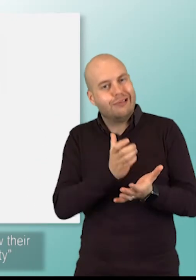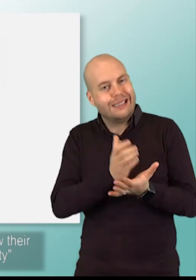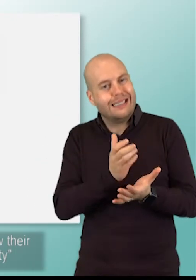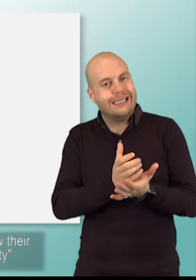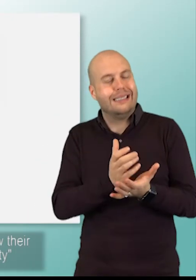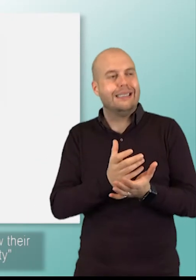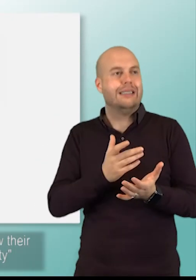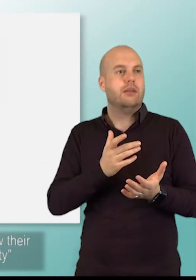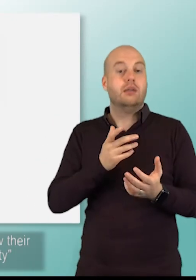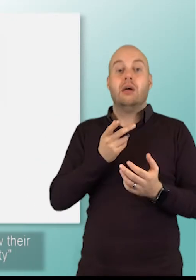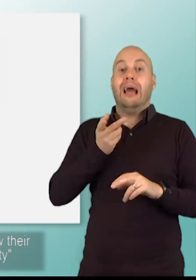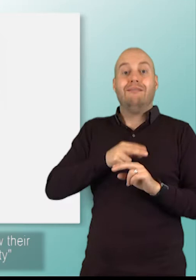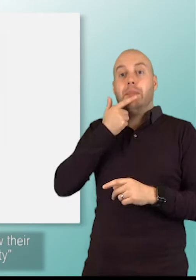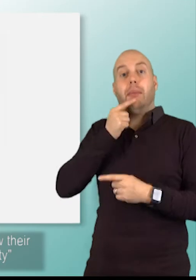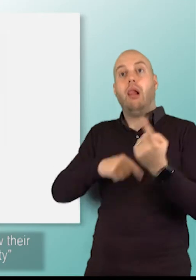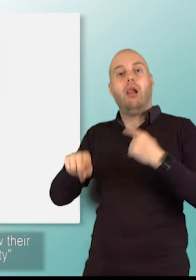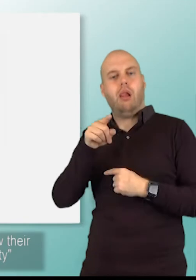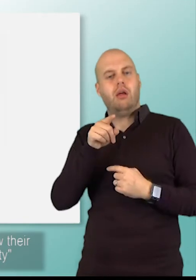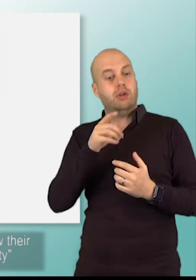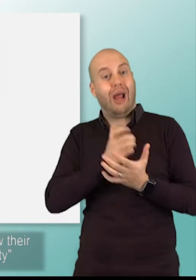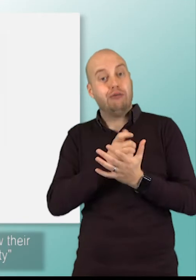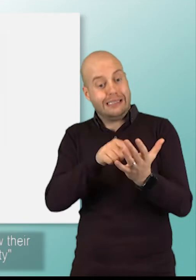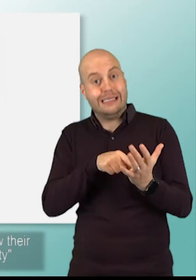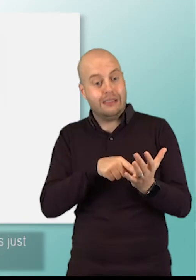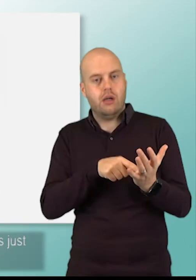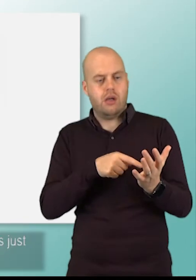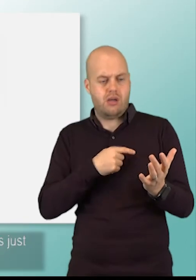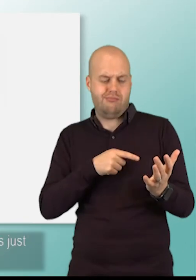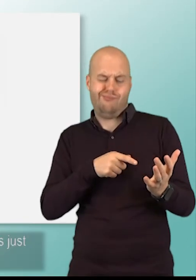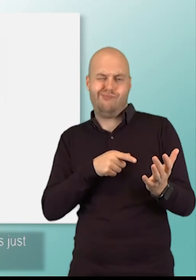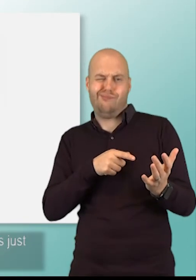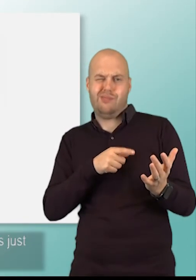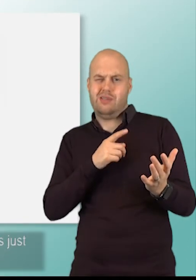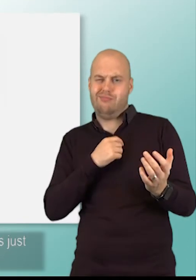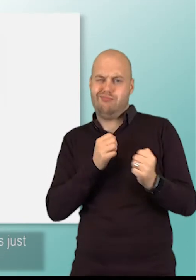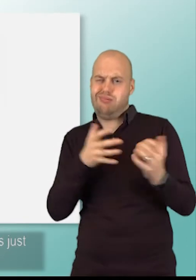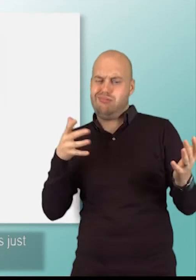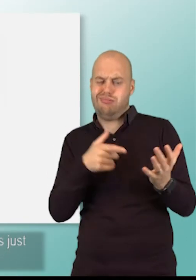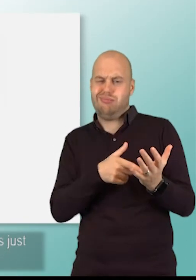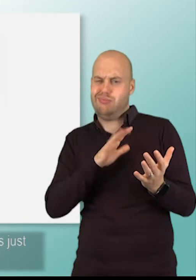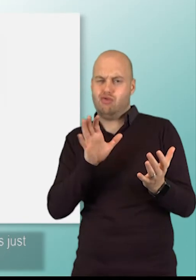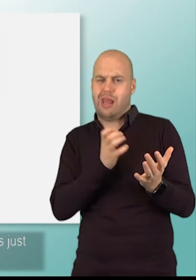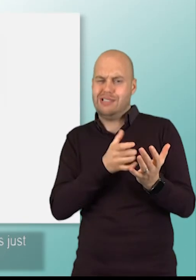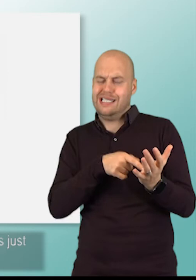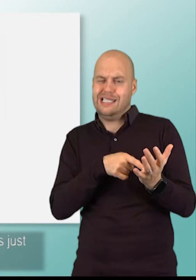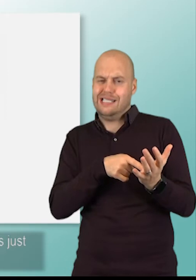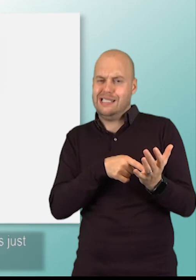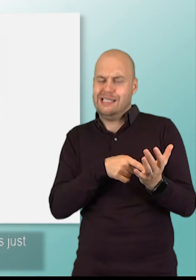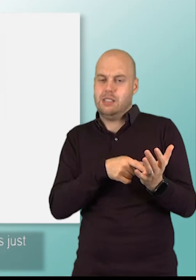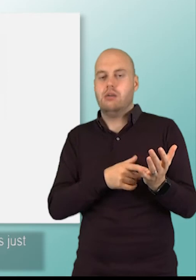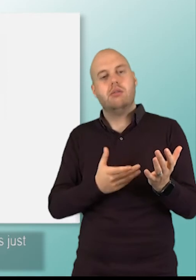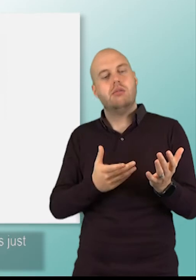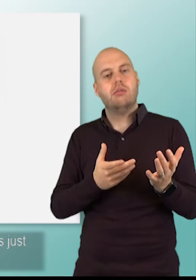of furrow their brow and say, I'm not sure that should be a charity, then there's a potential risk there. So part of our job